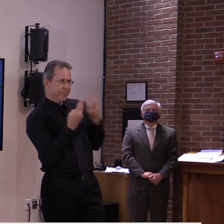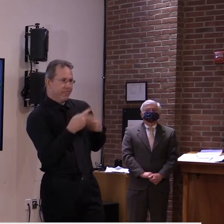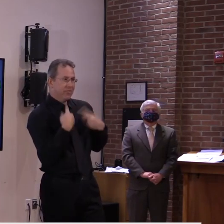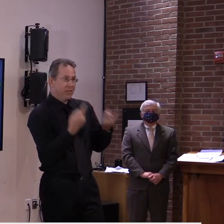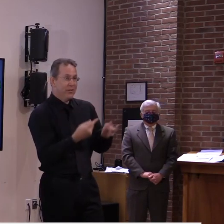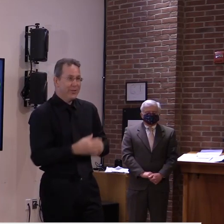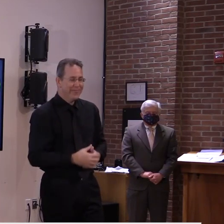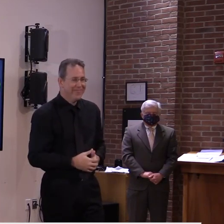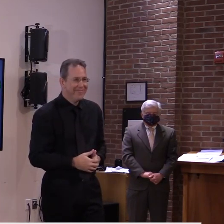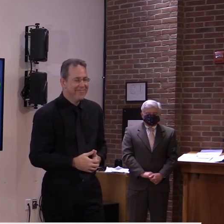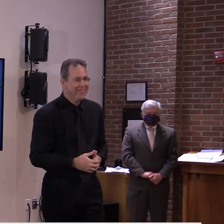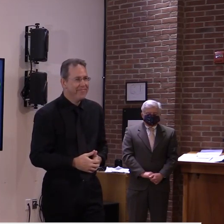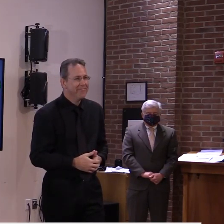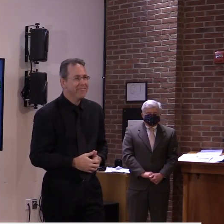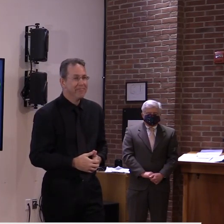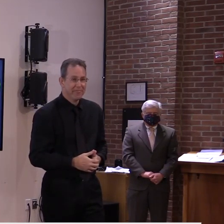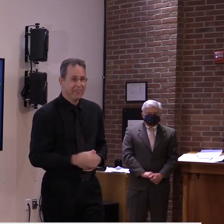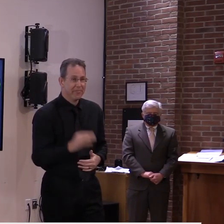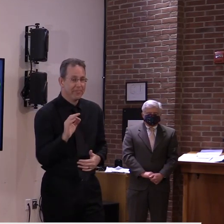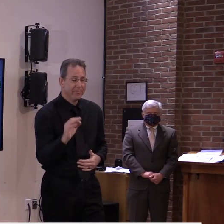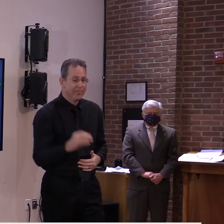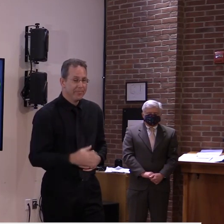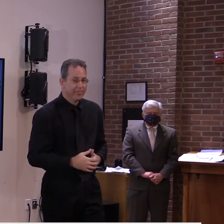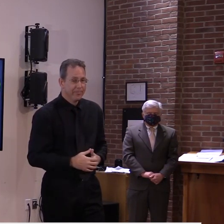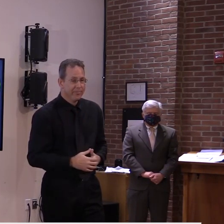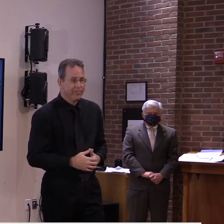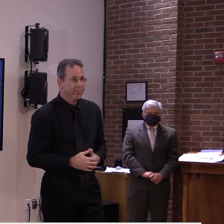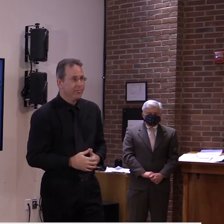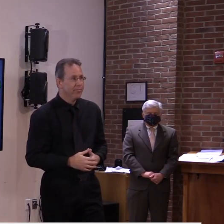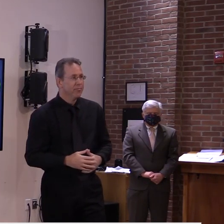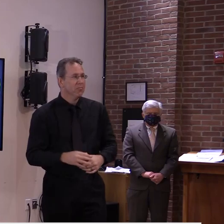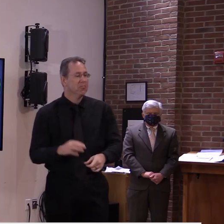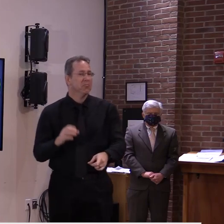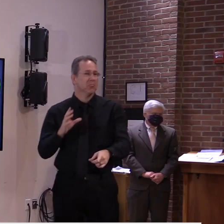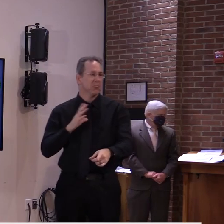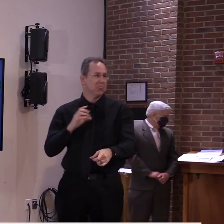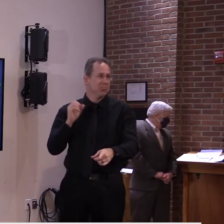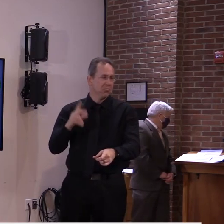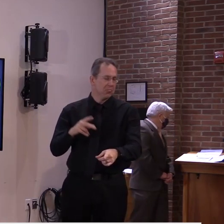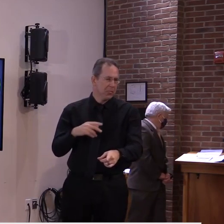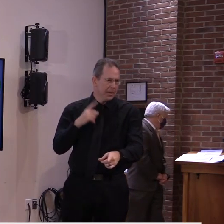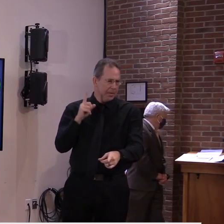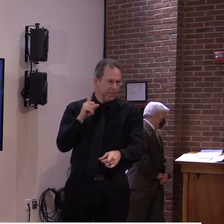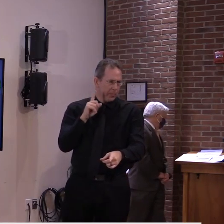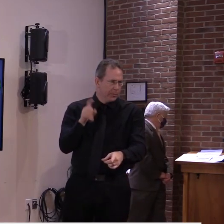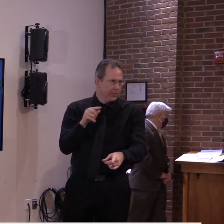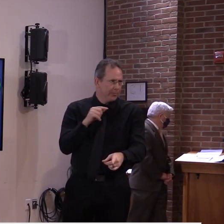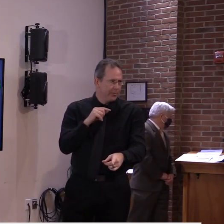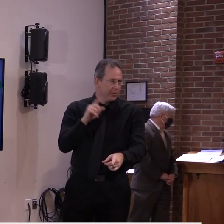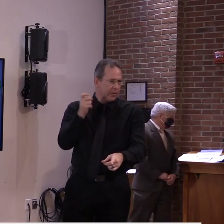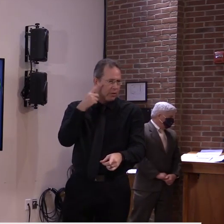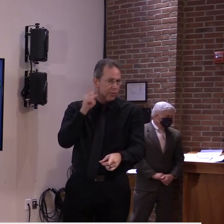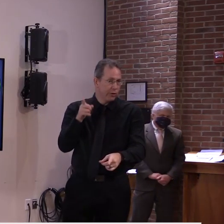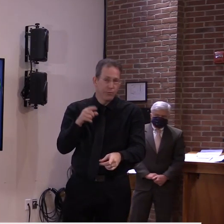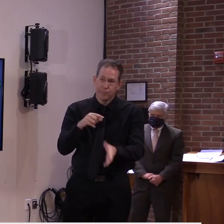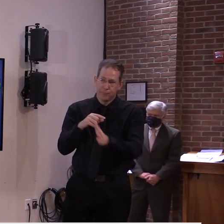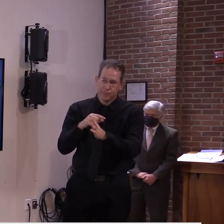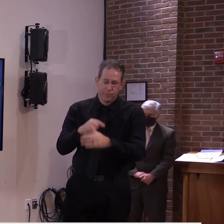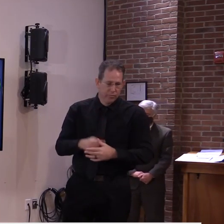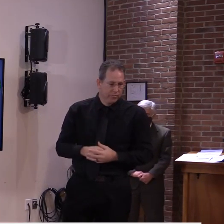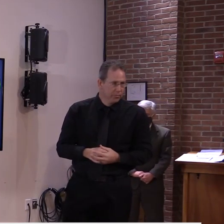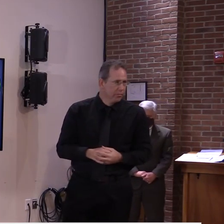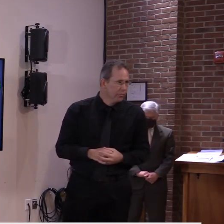specifically having COVID just because the wastewater showed it. But this is part of the ongoing learning we do